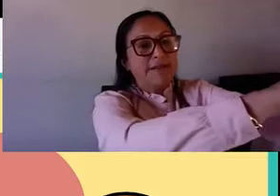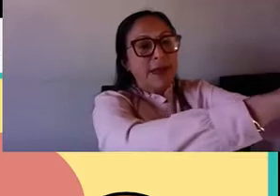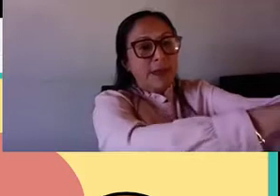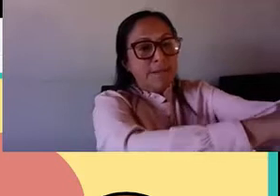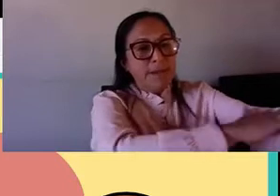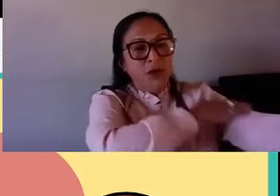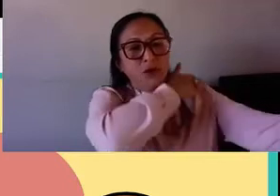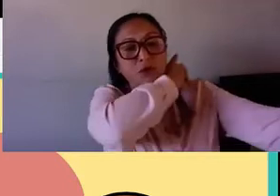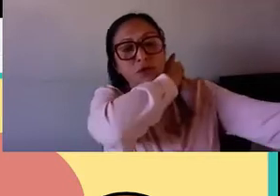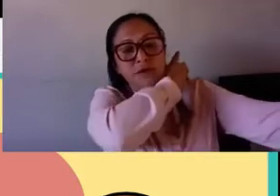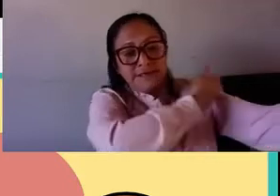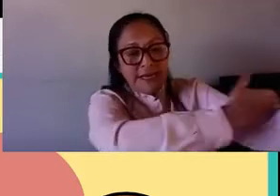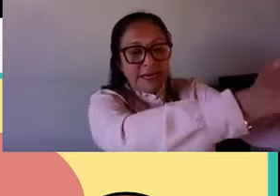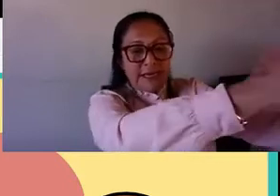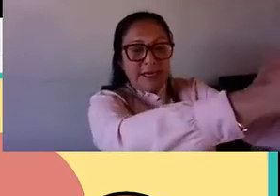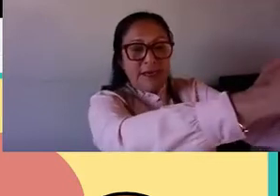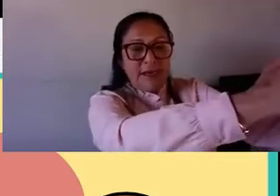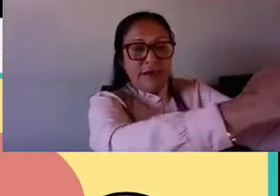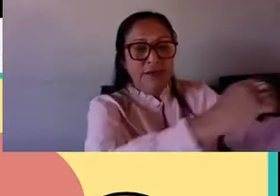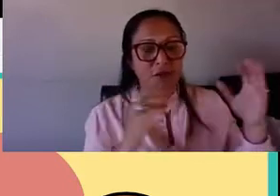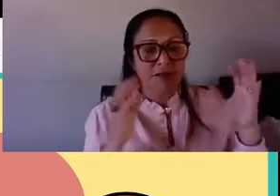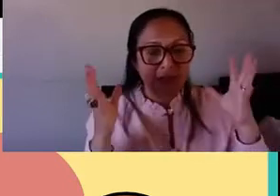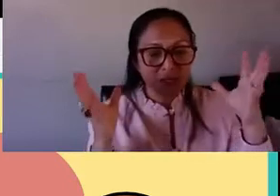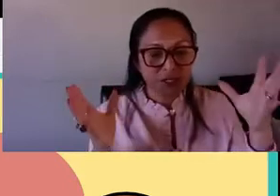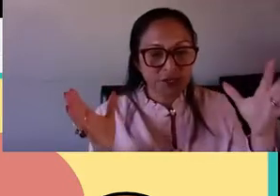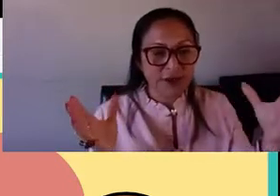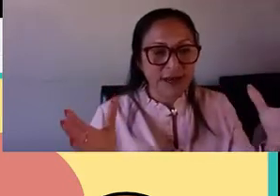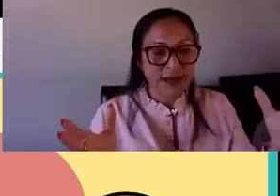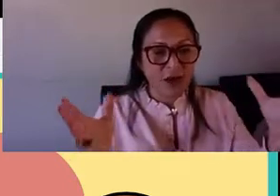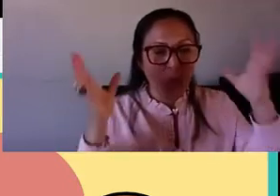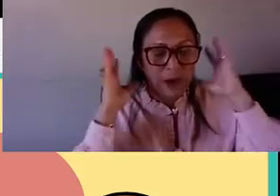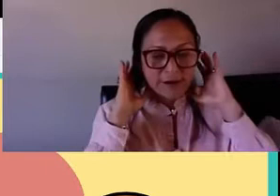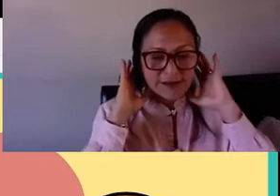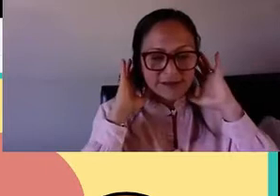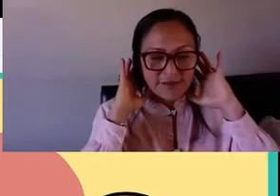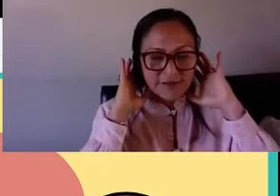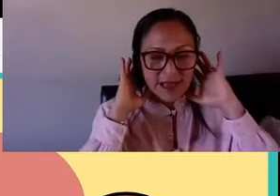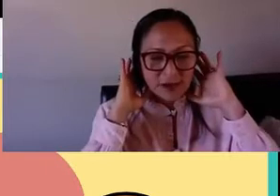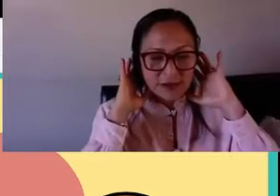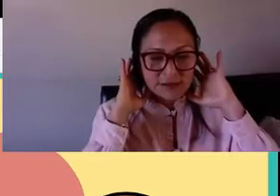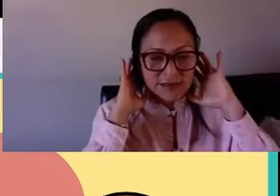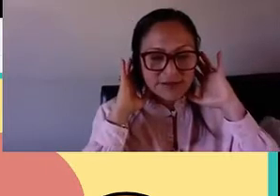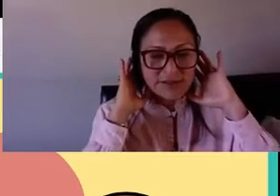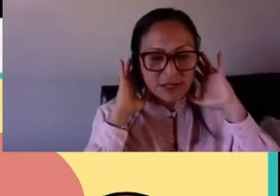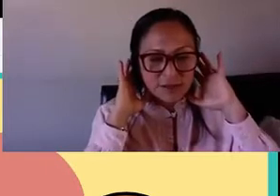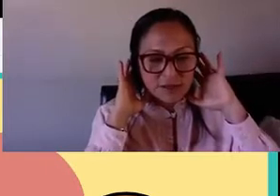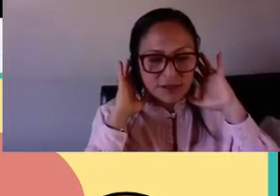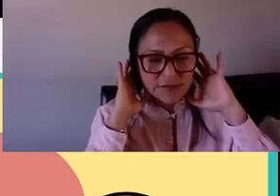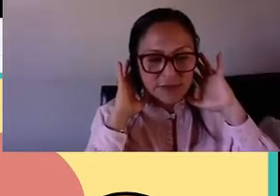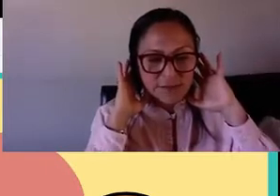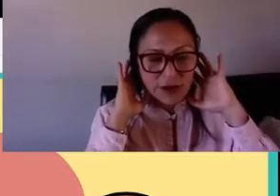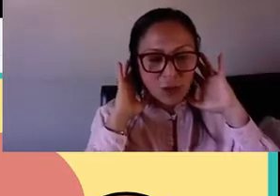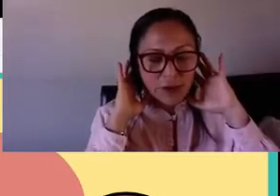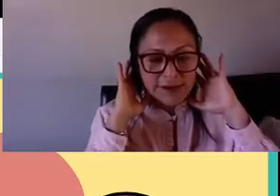might say music. So it's actually creating awareness of sounds, of syllables,